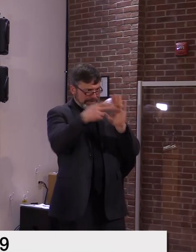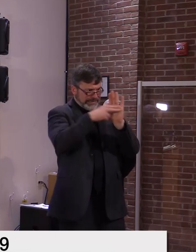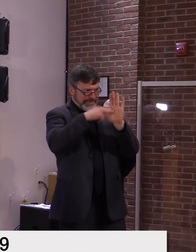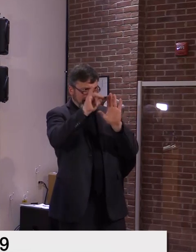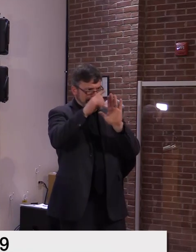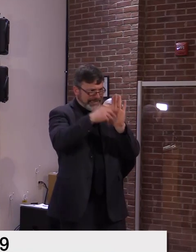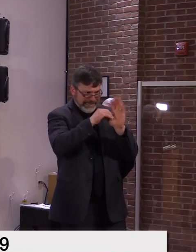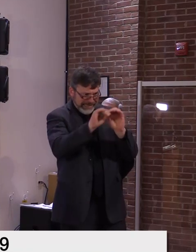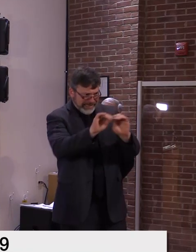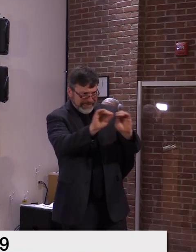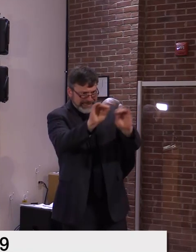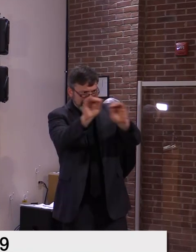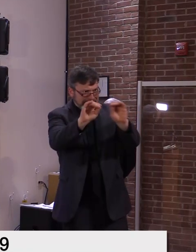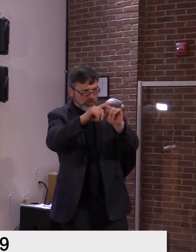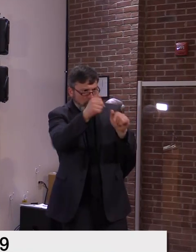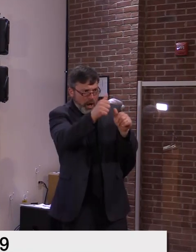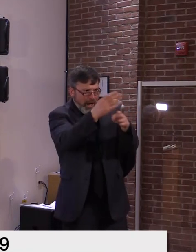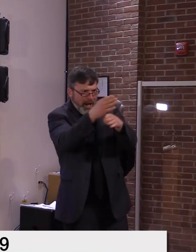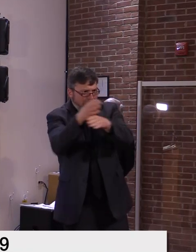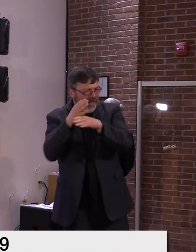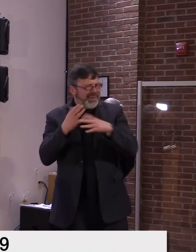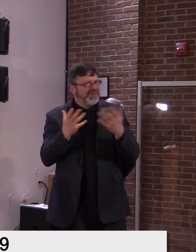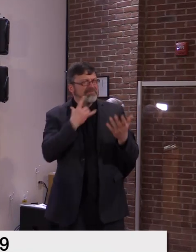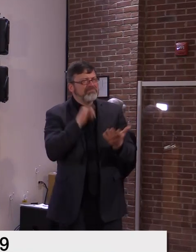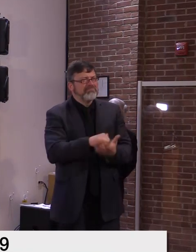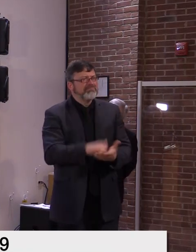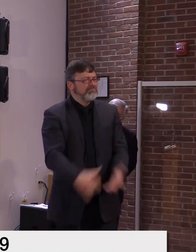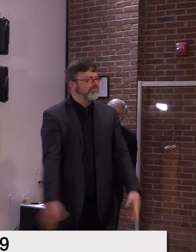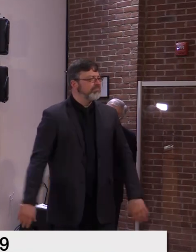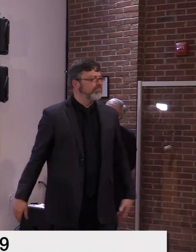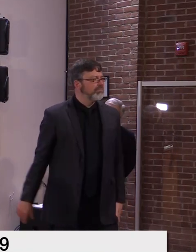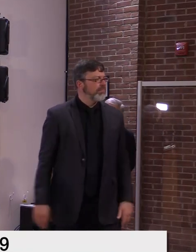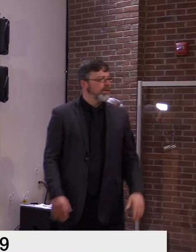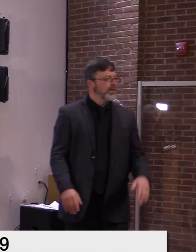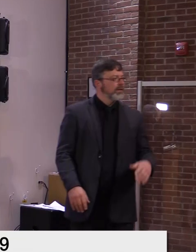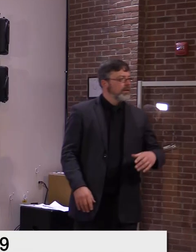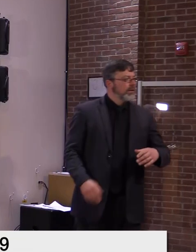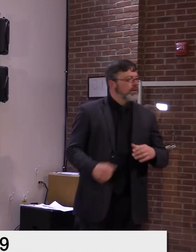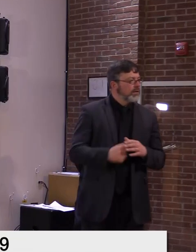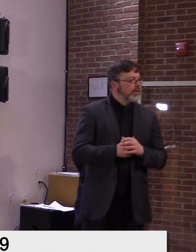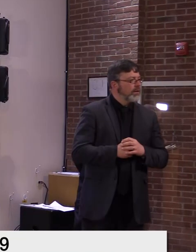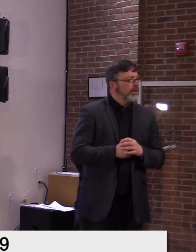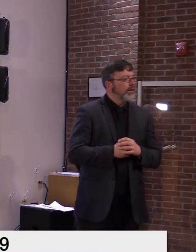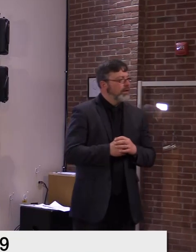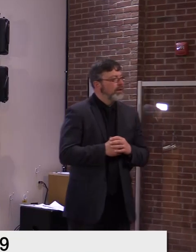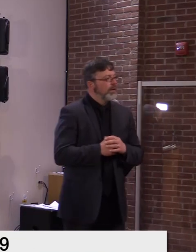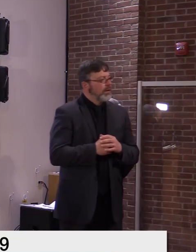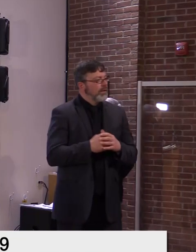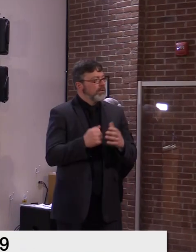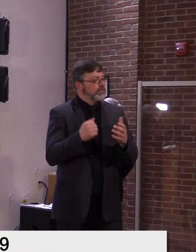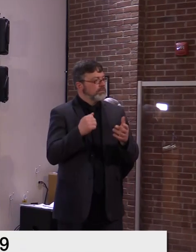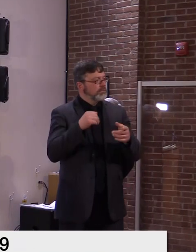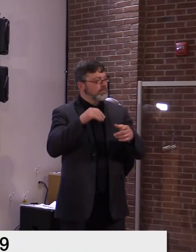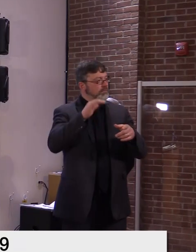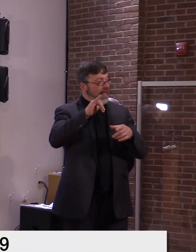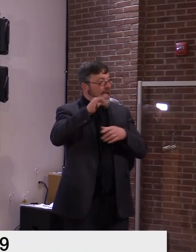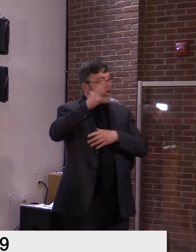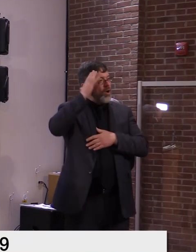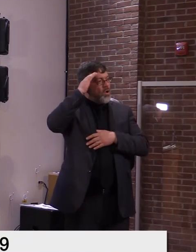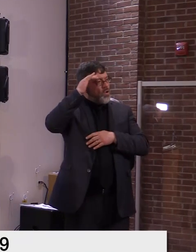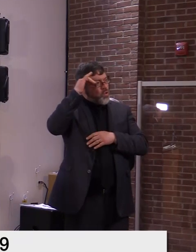So we feel the approach we're taking, although we would like to speed it up, we'd like to have more